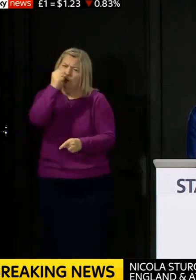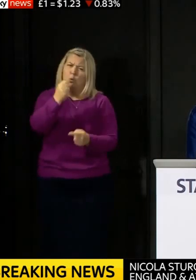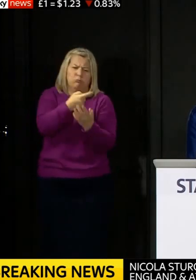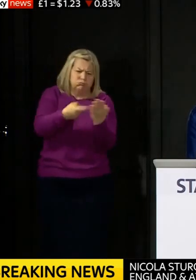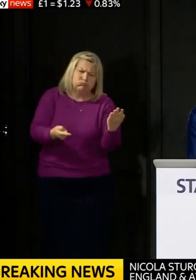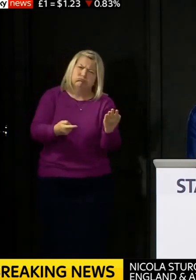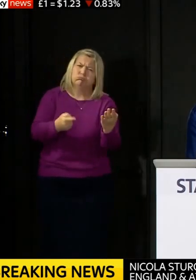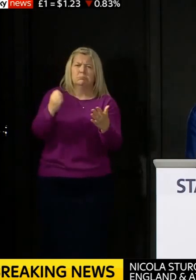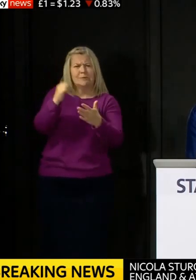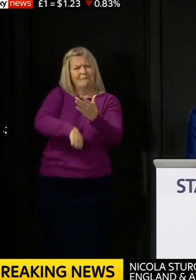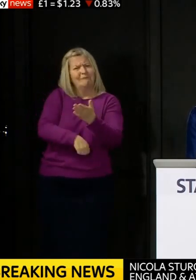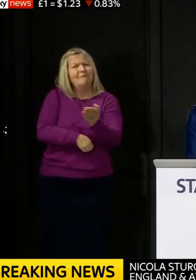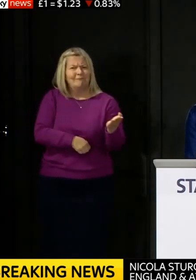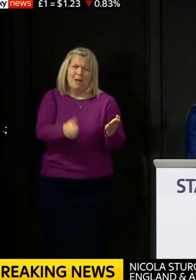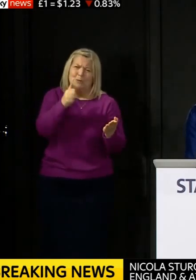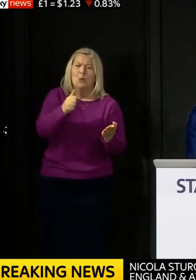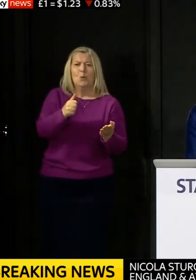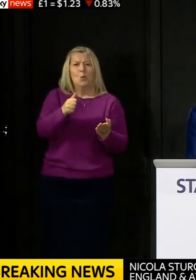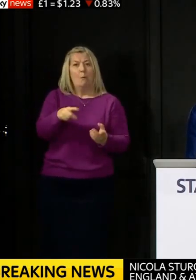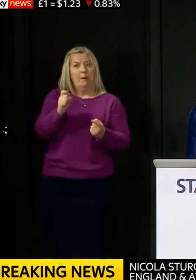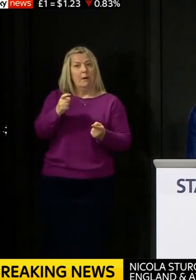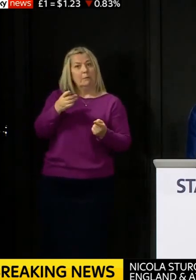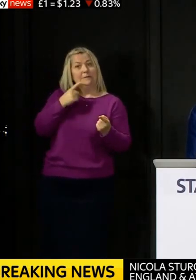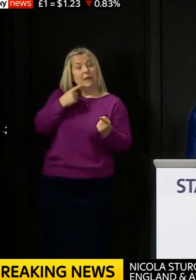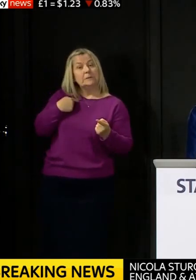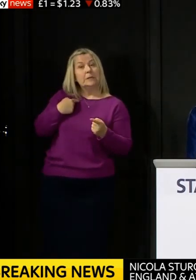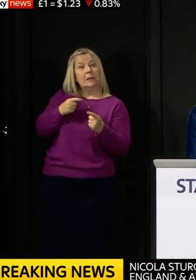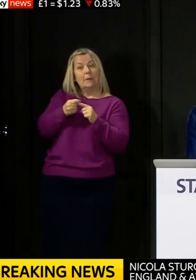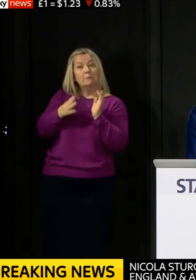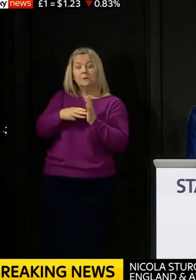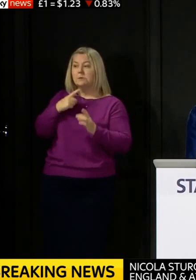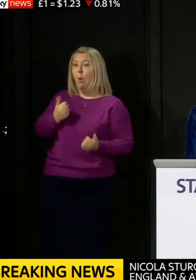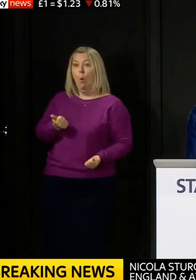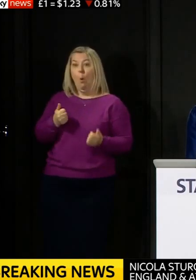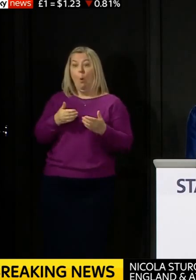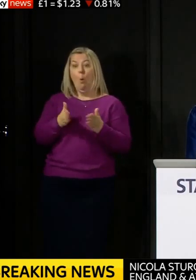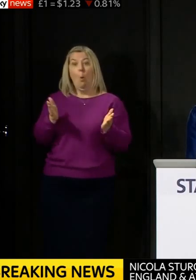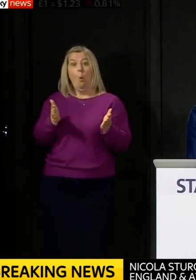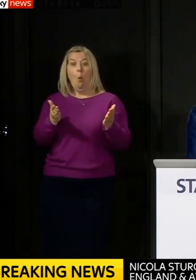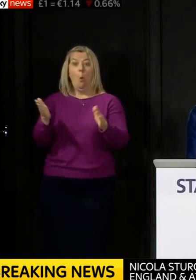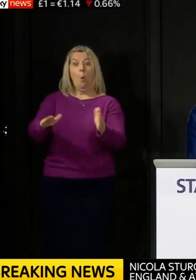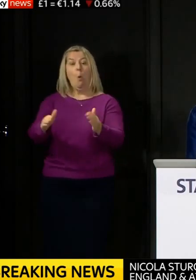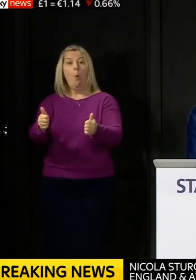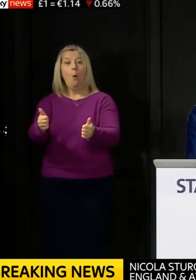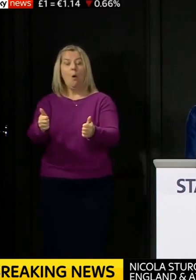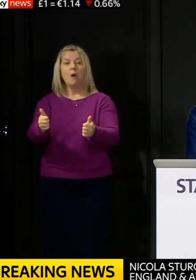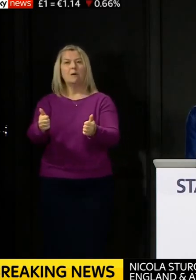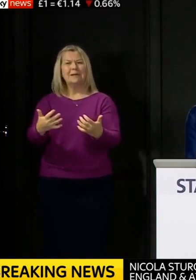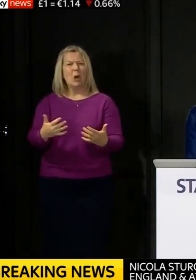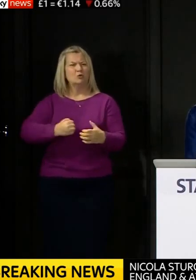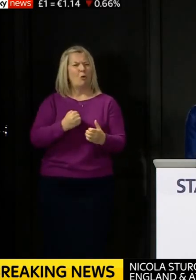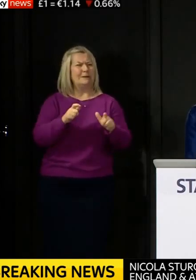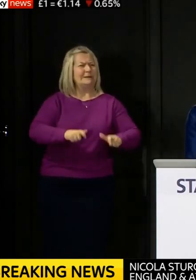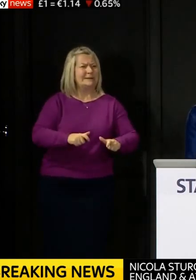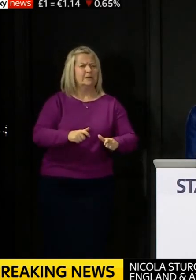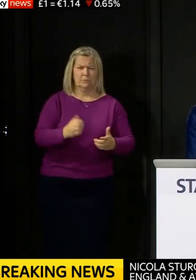I know that hearing talk about easing the lockdown makes them seem probably even tougher. But please, I am